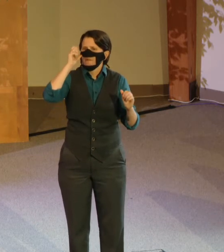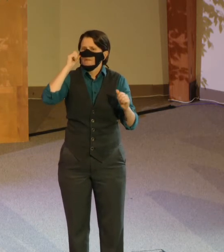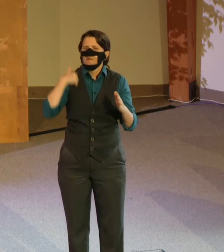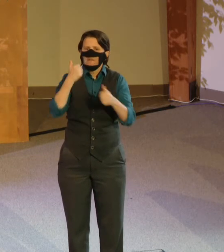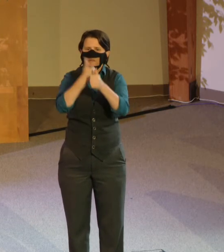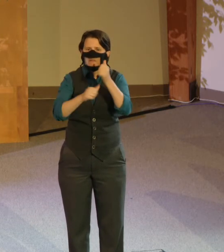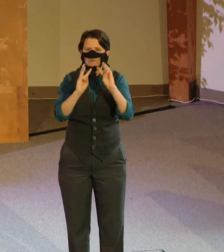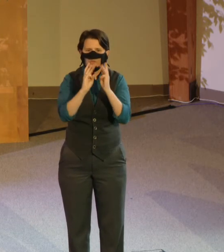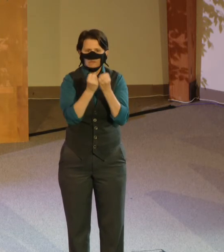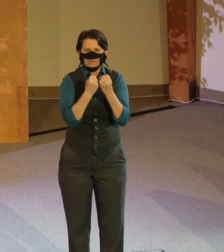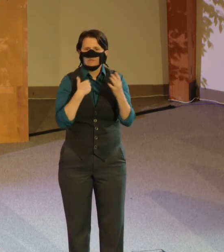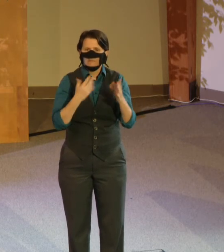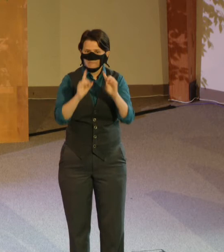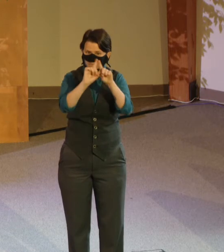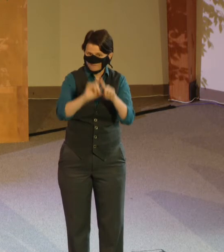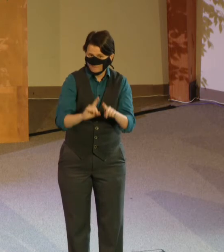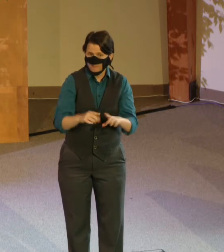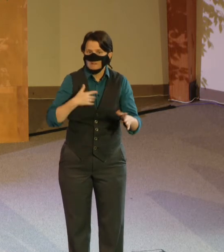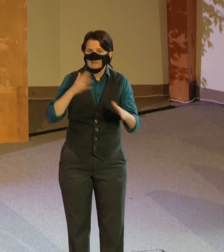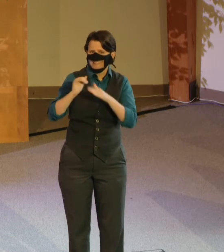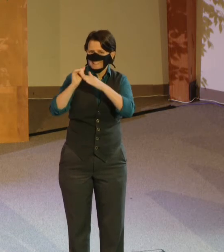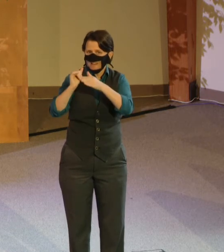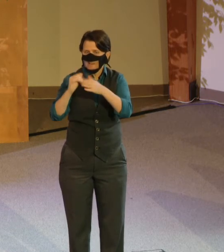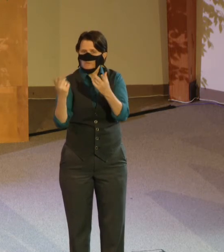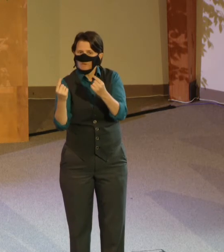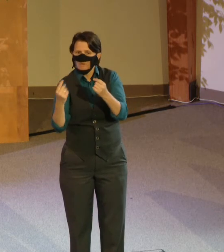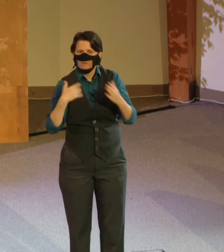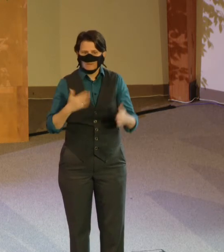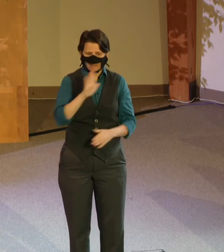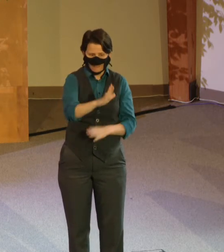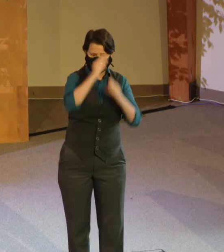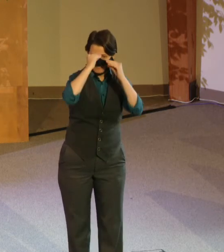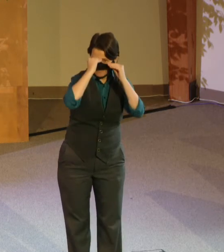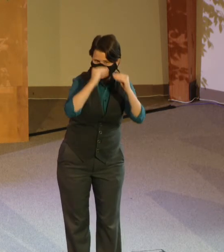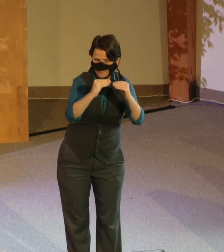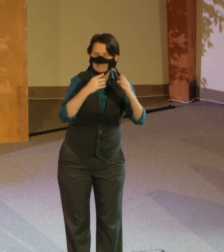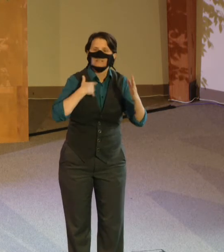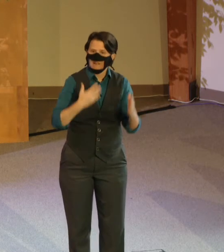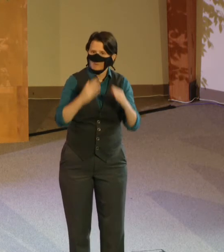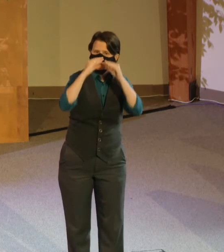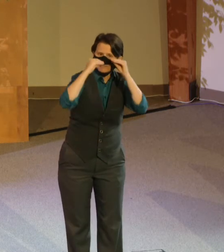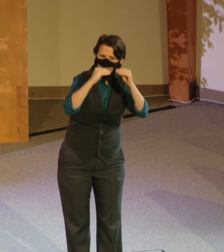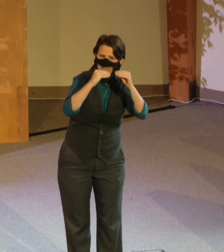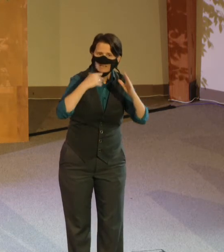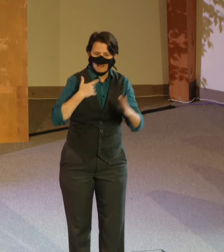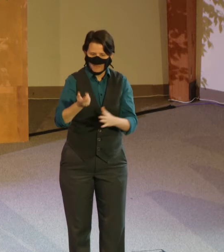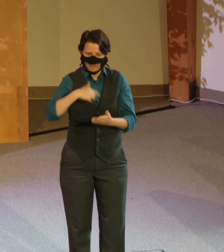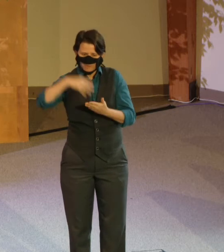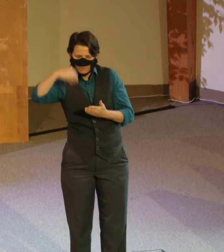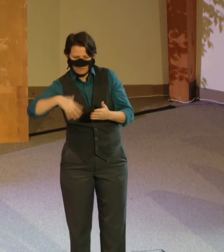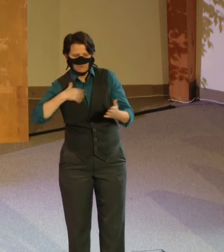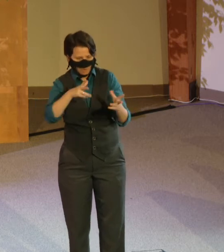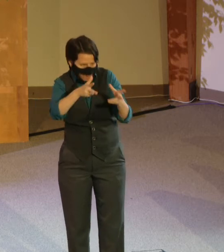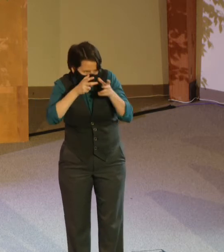what the guides will generally do is introduce their teaching, what they plan on taking their students through, and